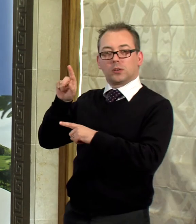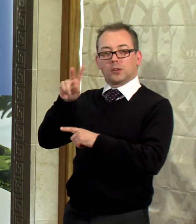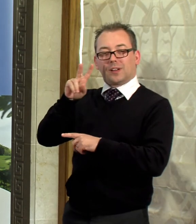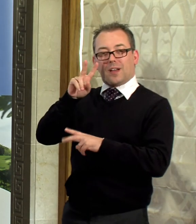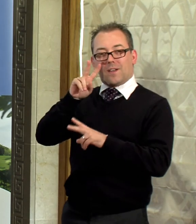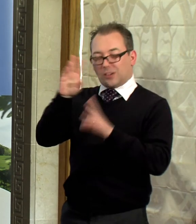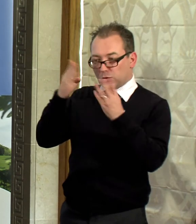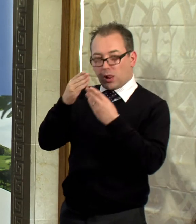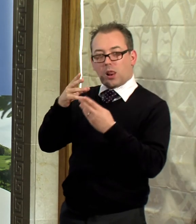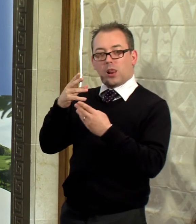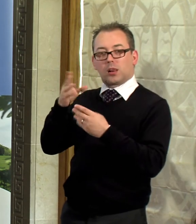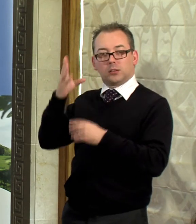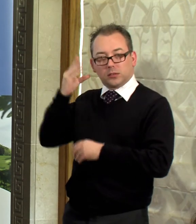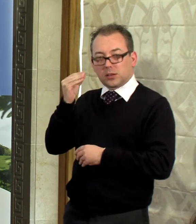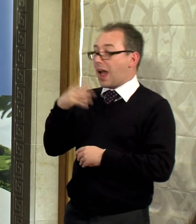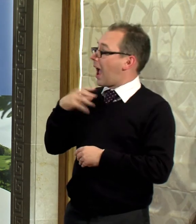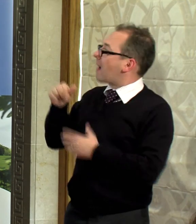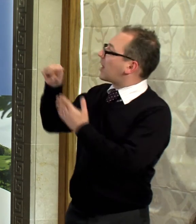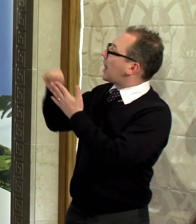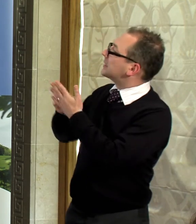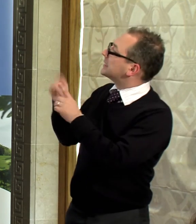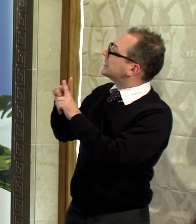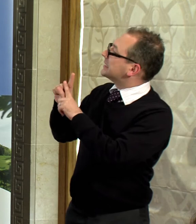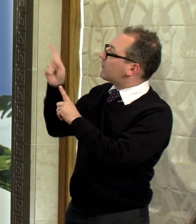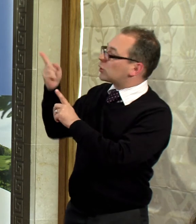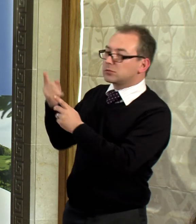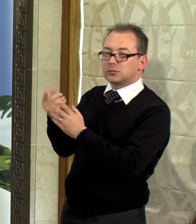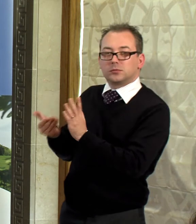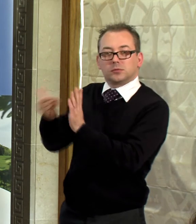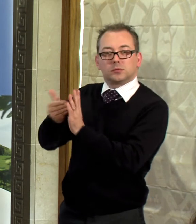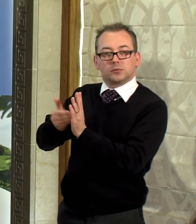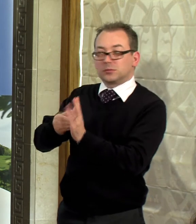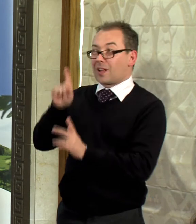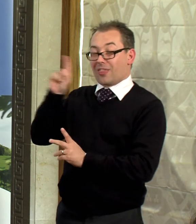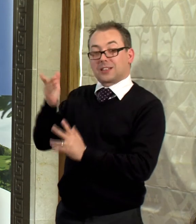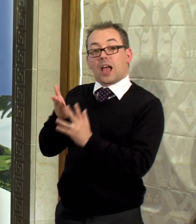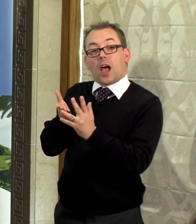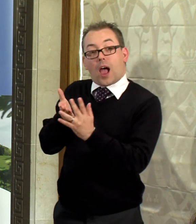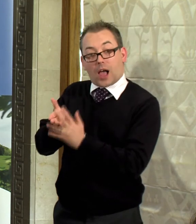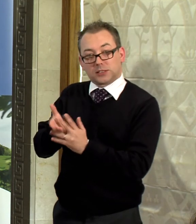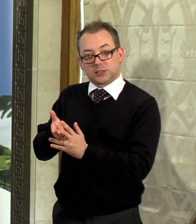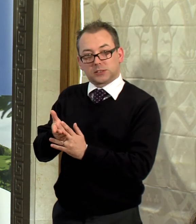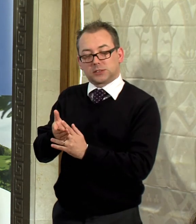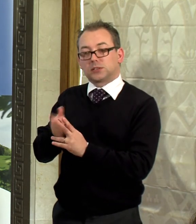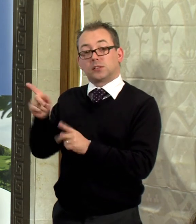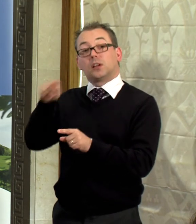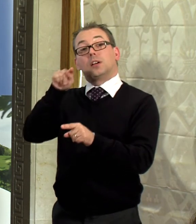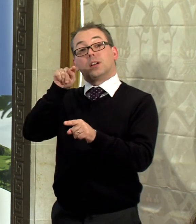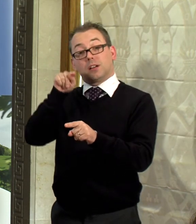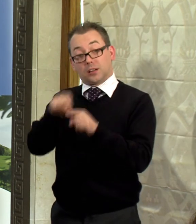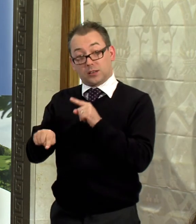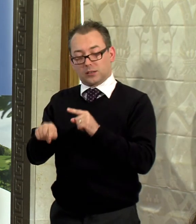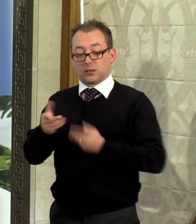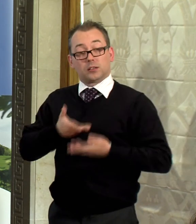ability, I've got a list here on the slide of some of the access facilities targeted primarily